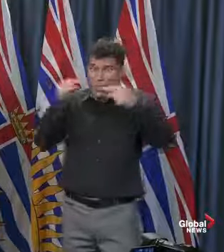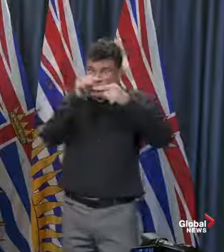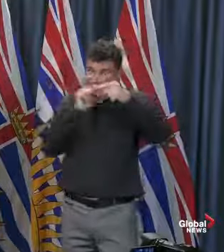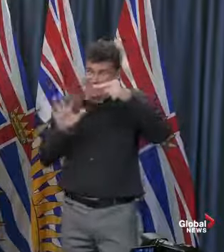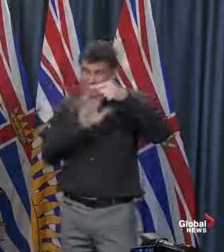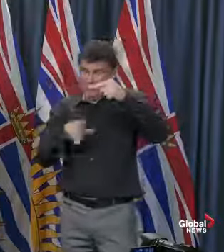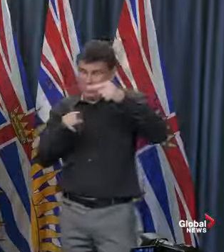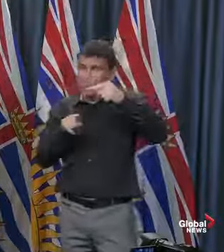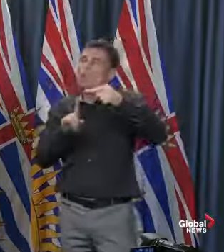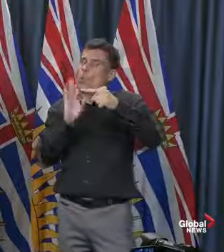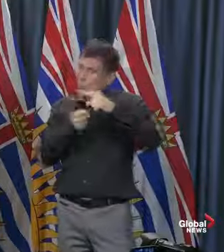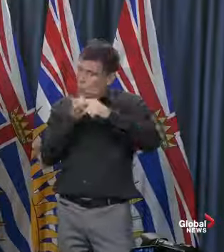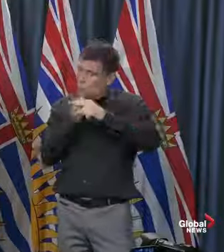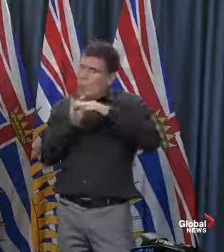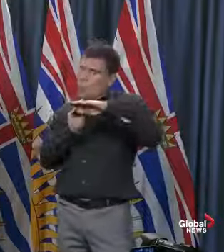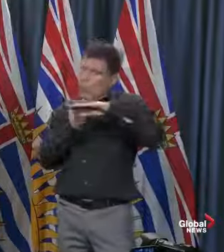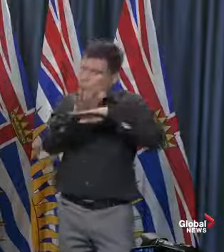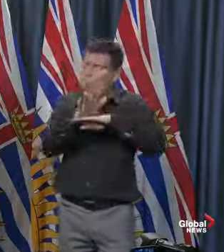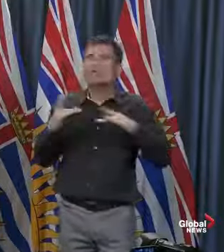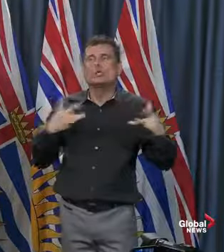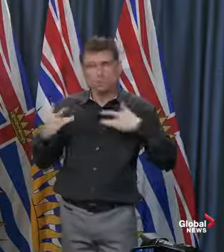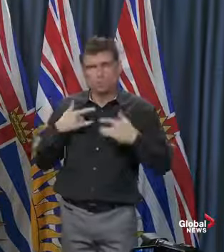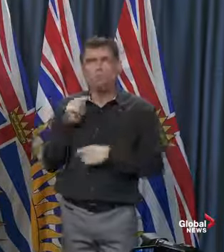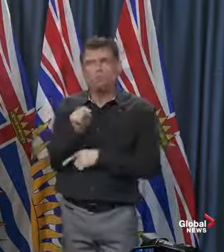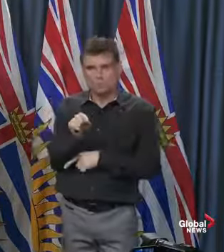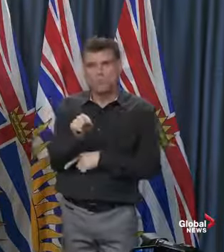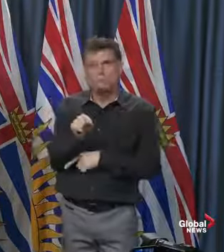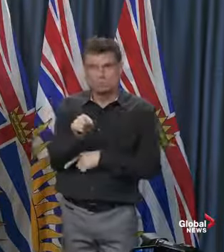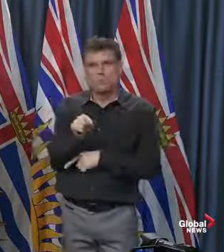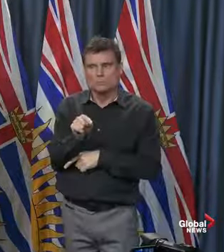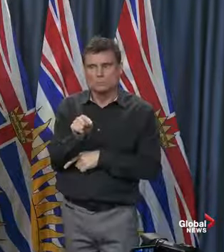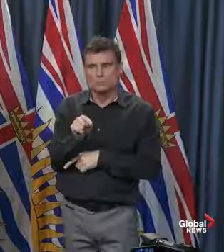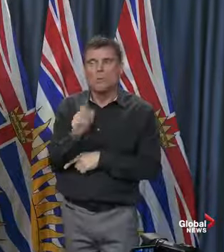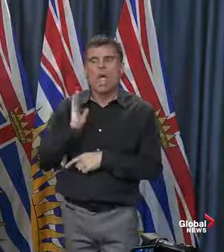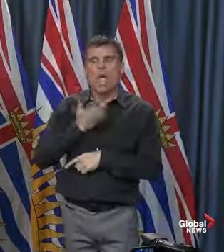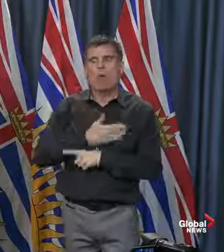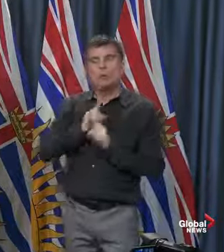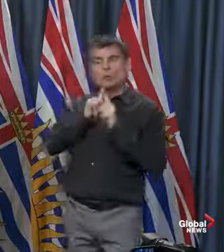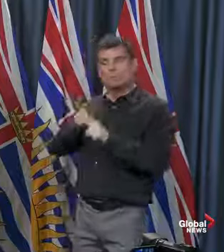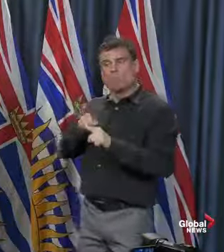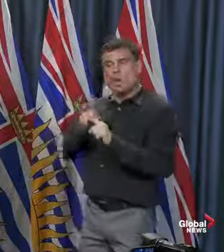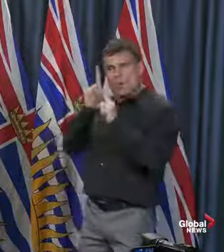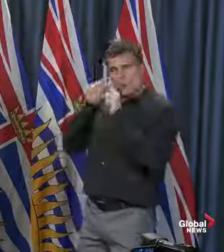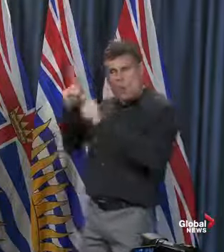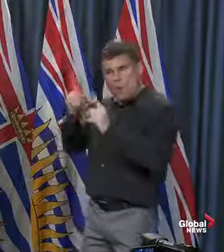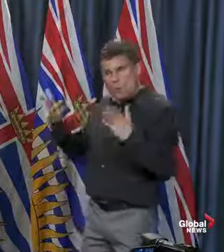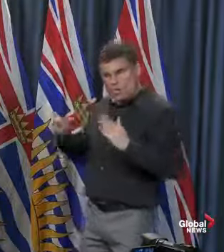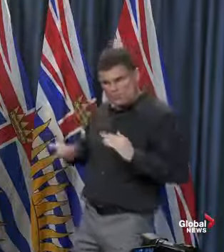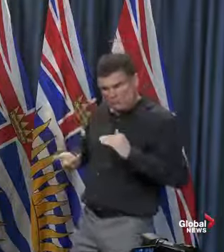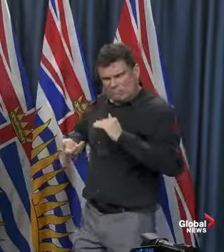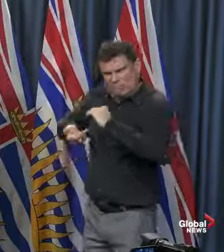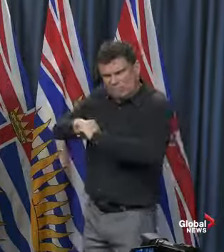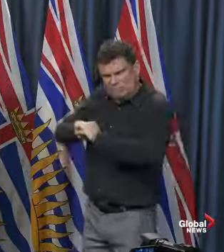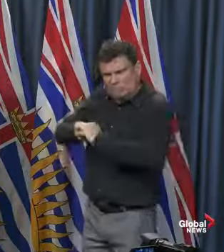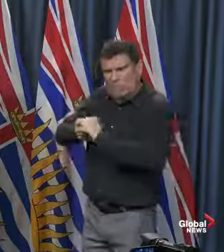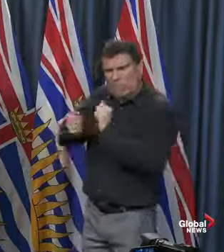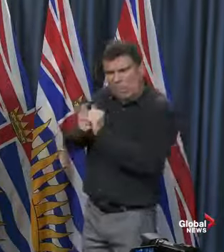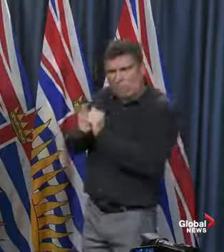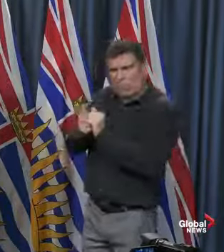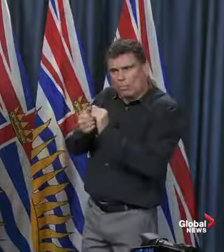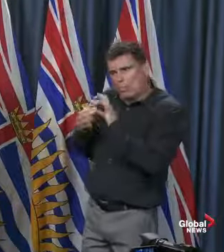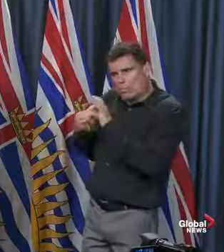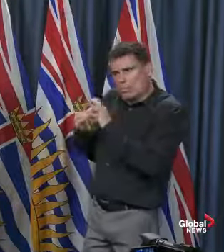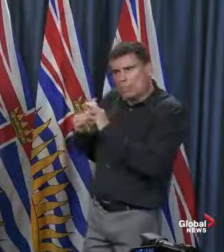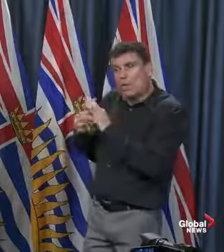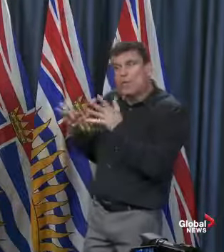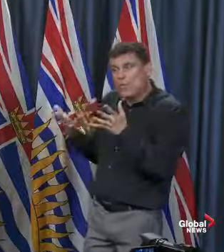support. And as for our response, we're working closely together in terms of the obtaining, the buying of supplies and